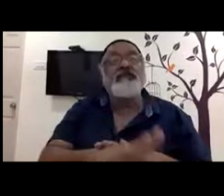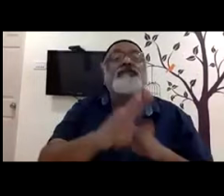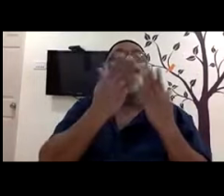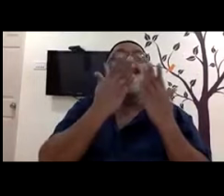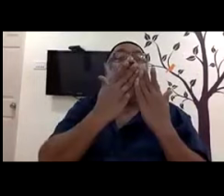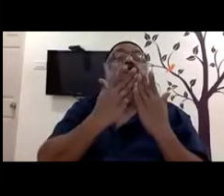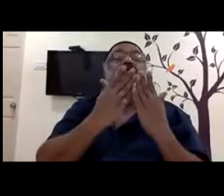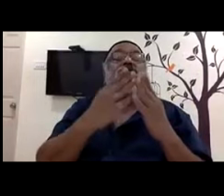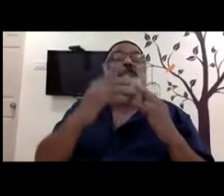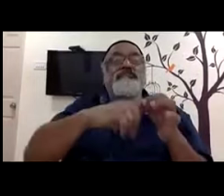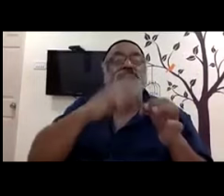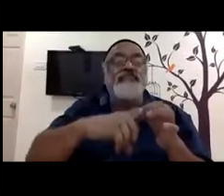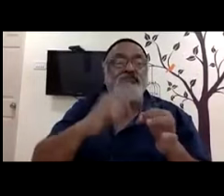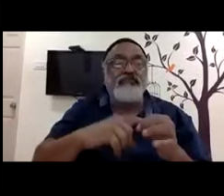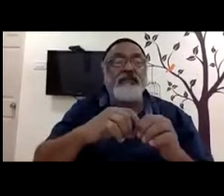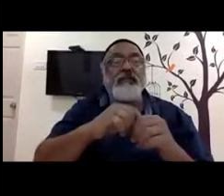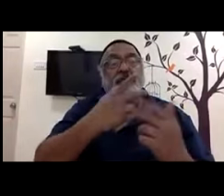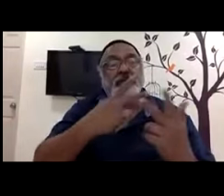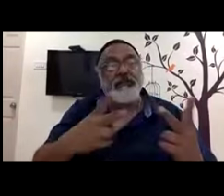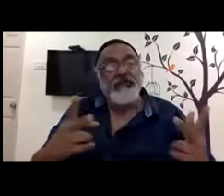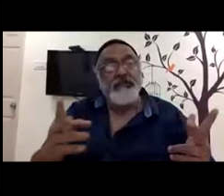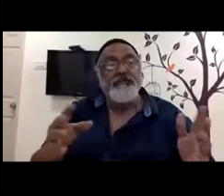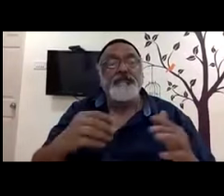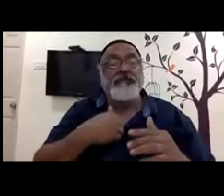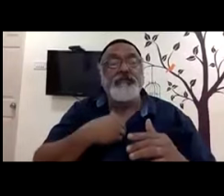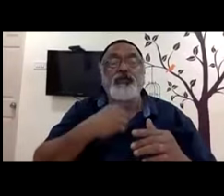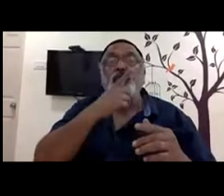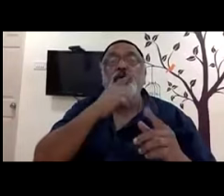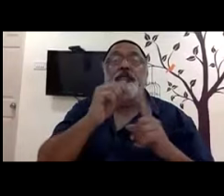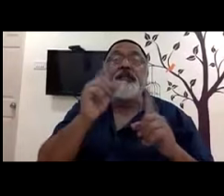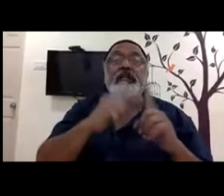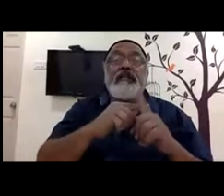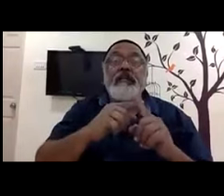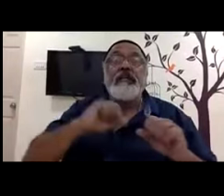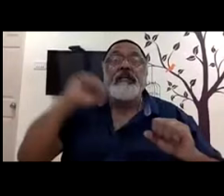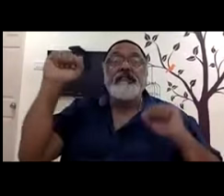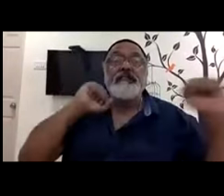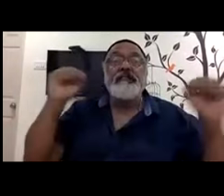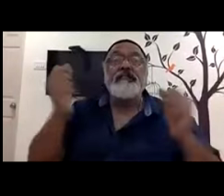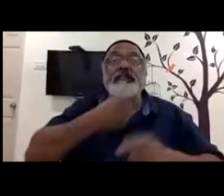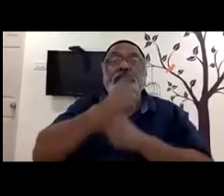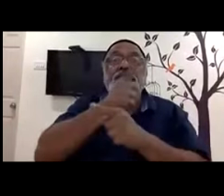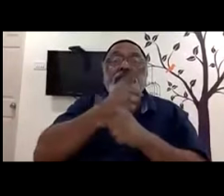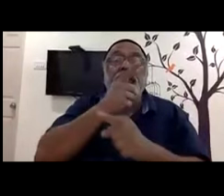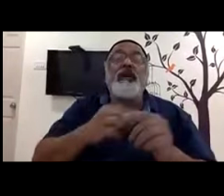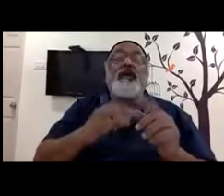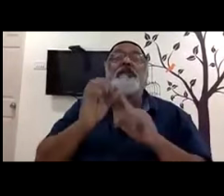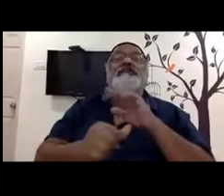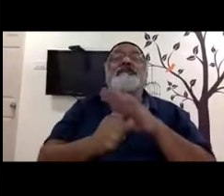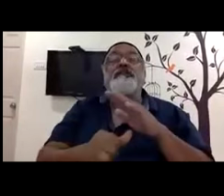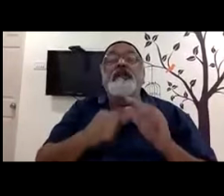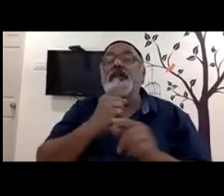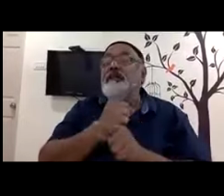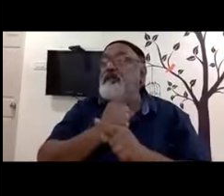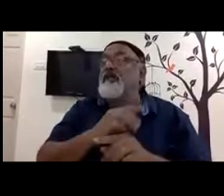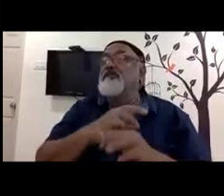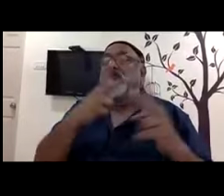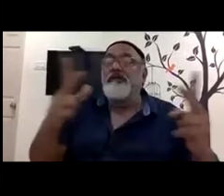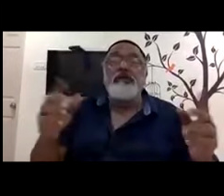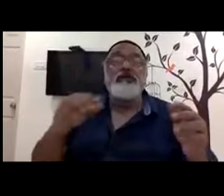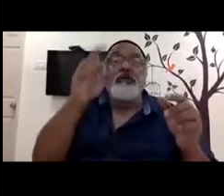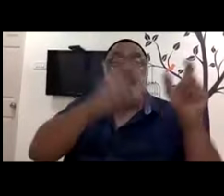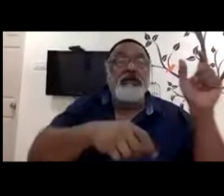the physical trainer or the PT, instructor who's there, or maybe the principal or other teachers. Those will be my participants